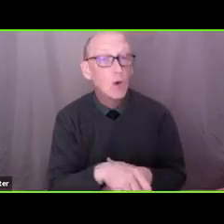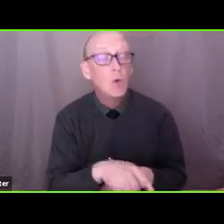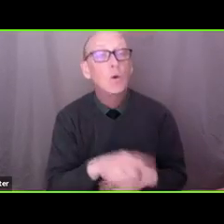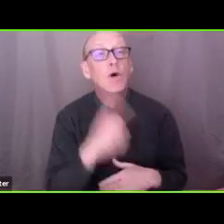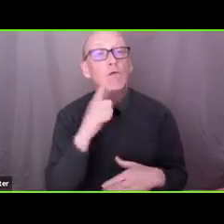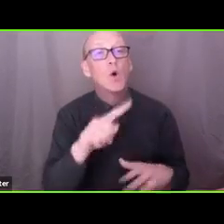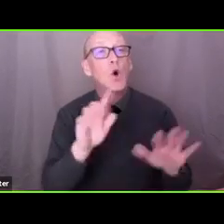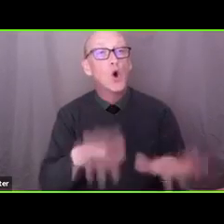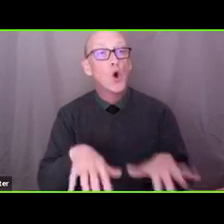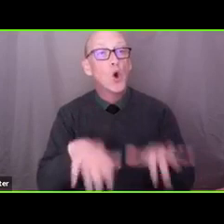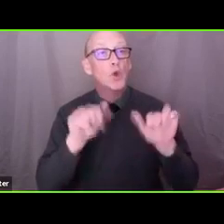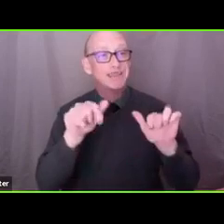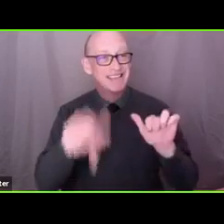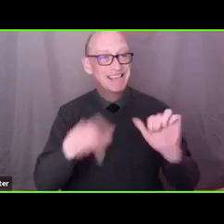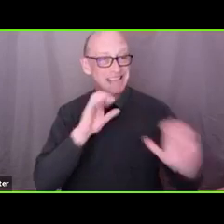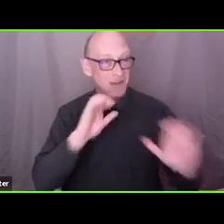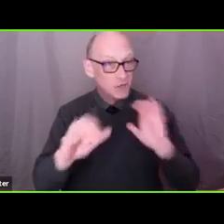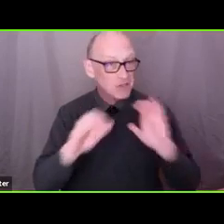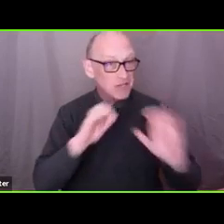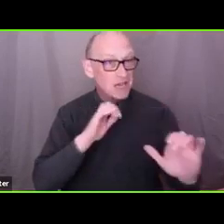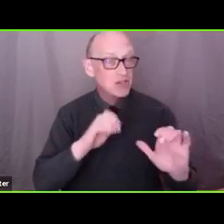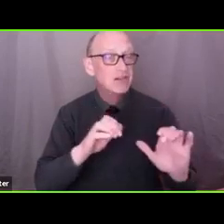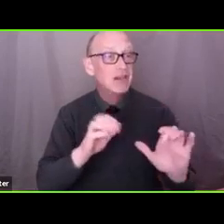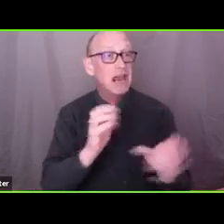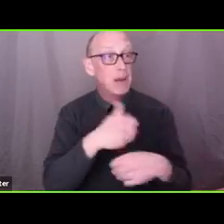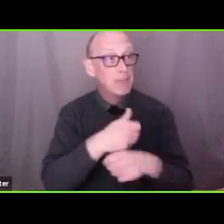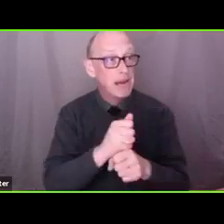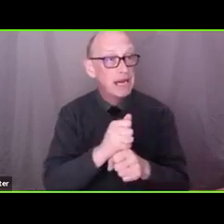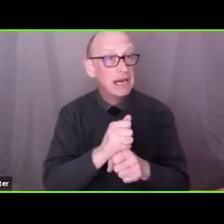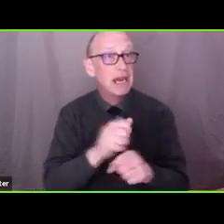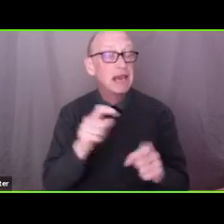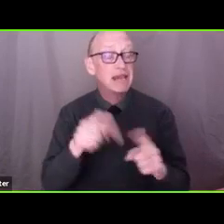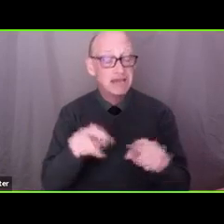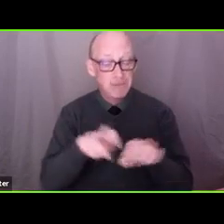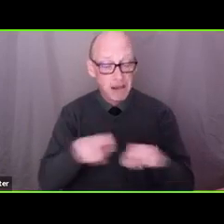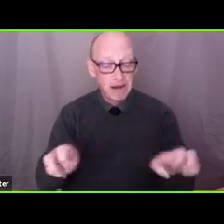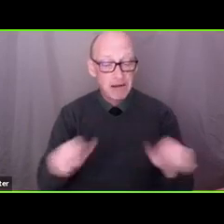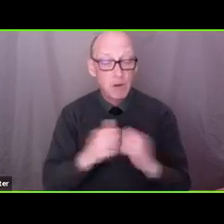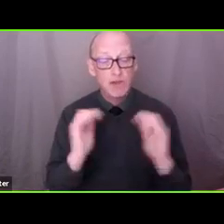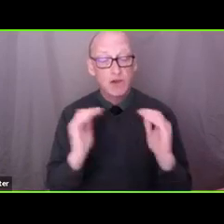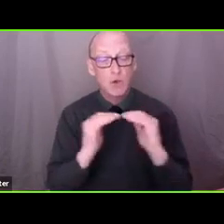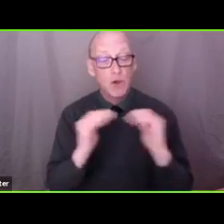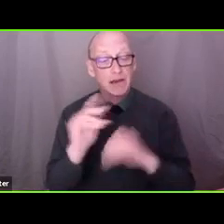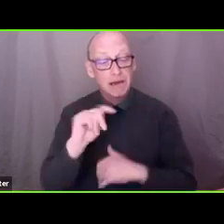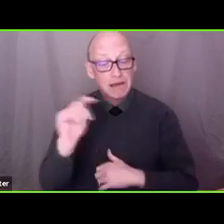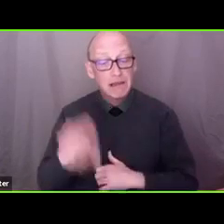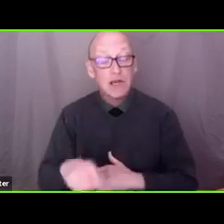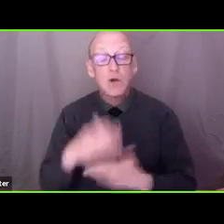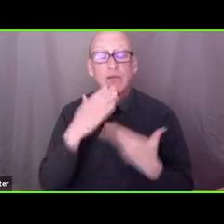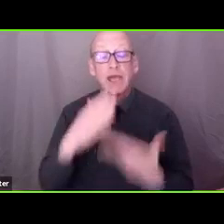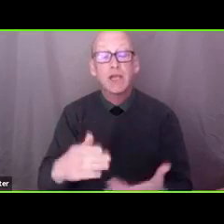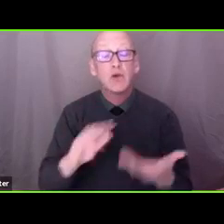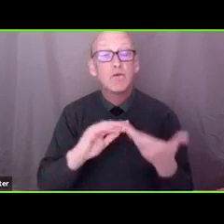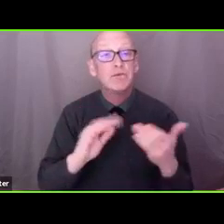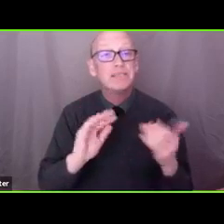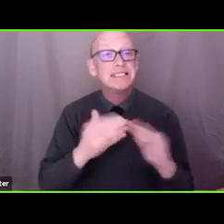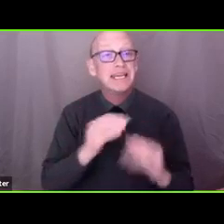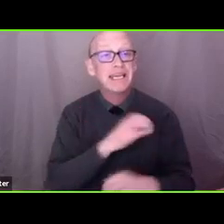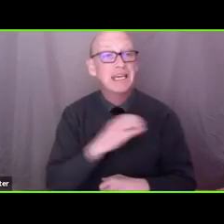having this conversation and creating this platform with Equality Toledo. Thank you to City Council Member Nick